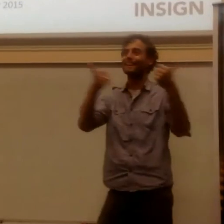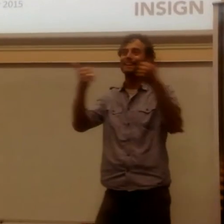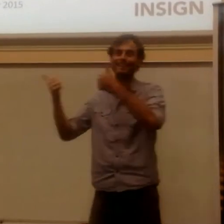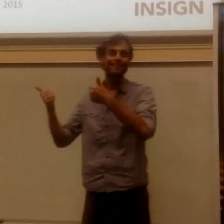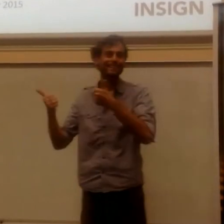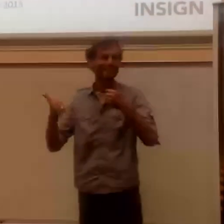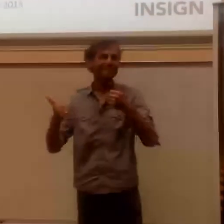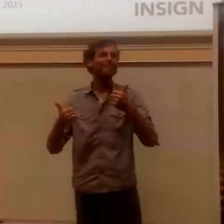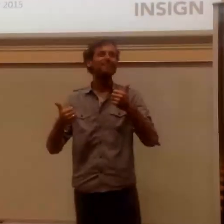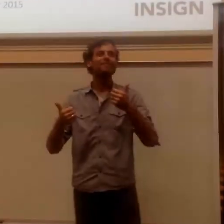Thank you. Good evening, everybody.